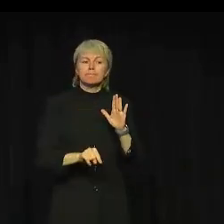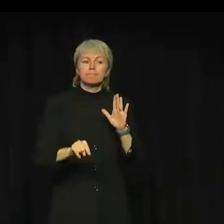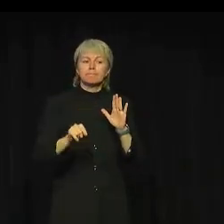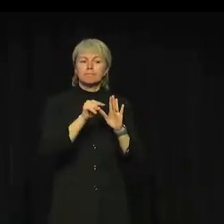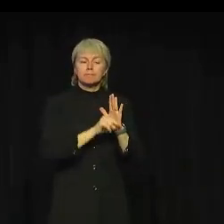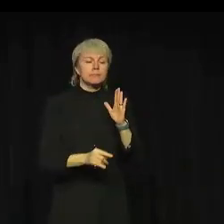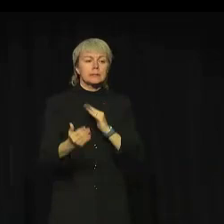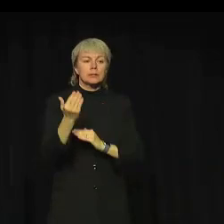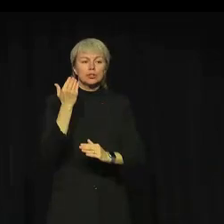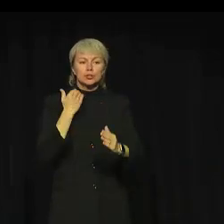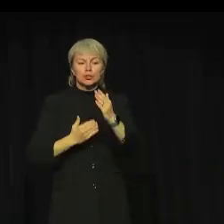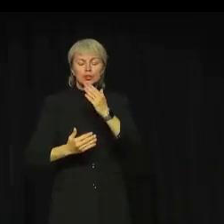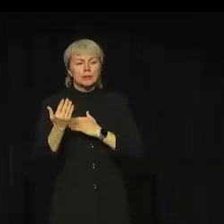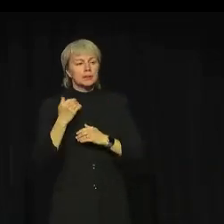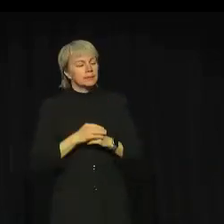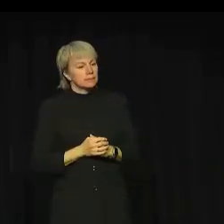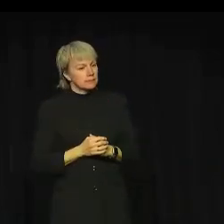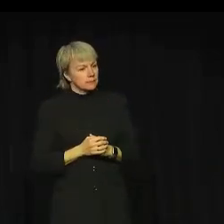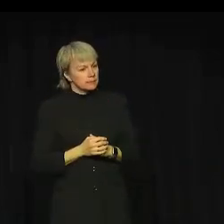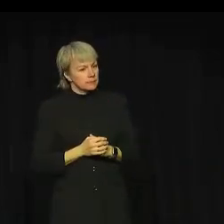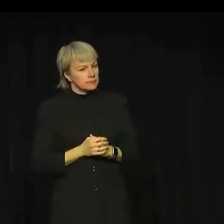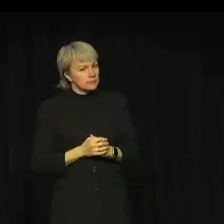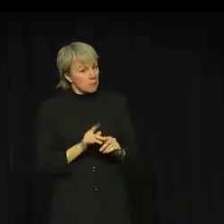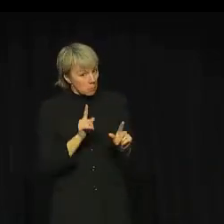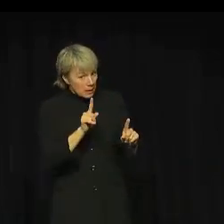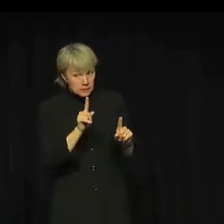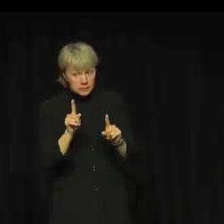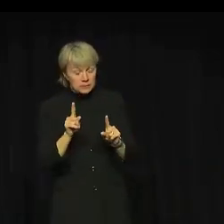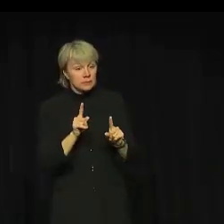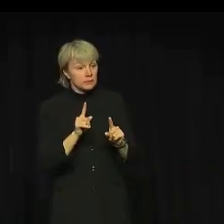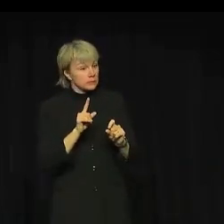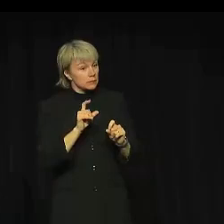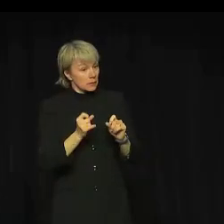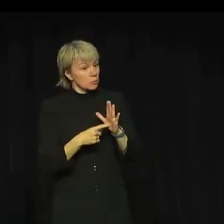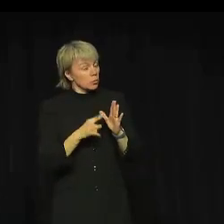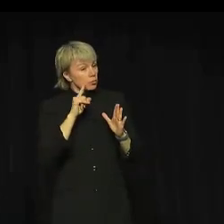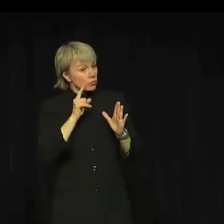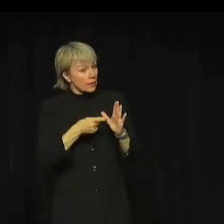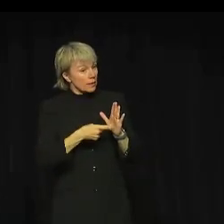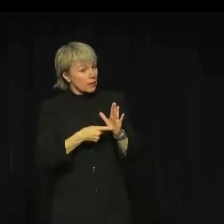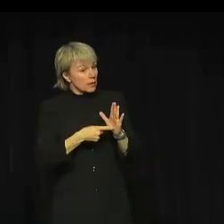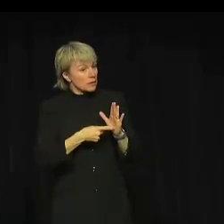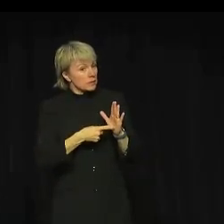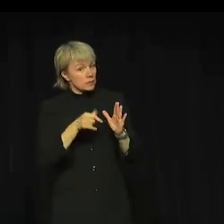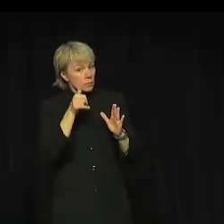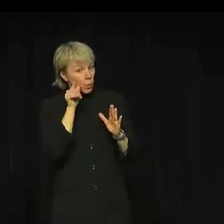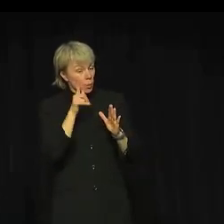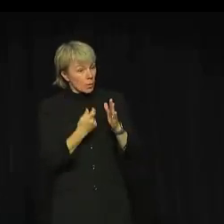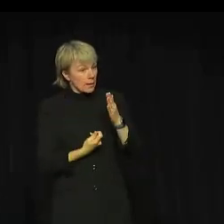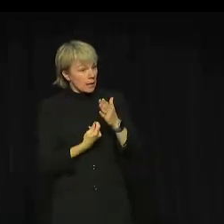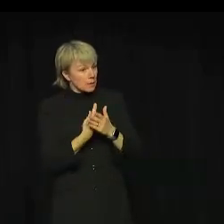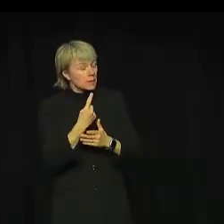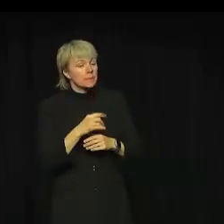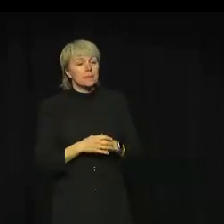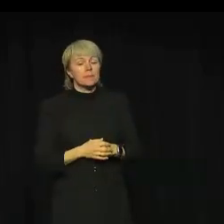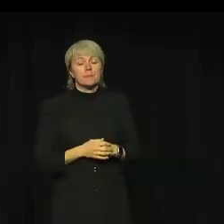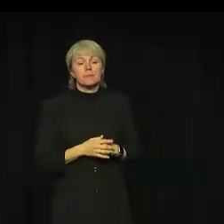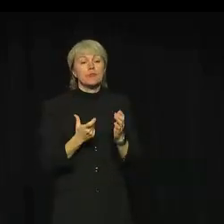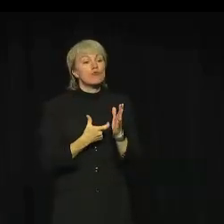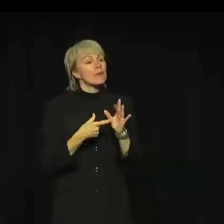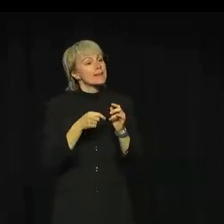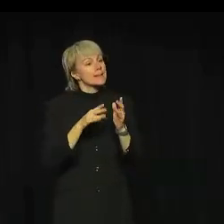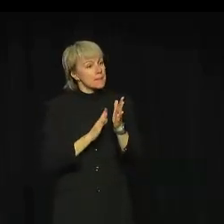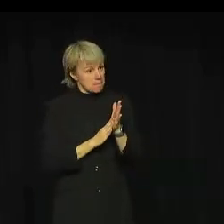And the racism, but it is one that I think it's important that we recognise, along with the racism that prevented all of